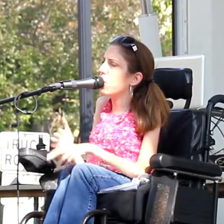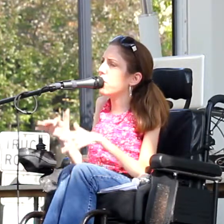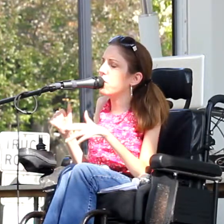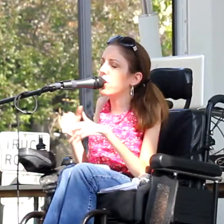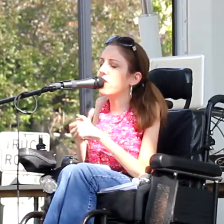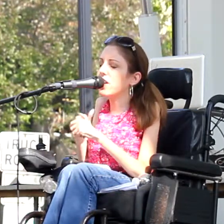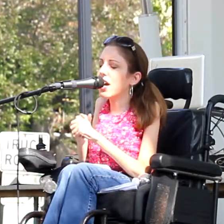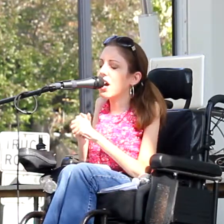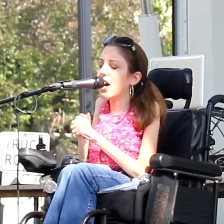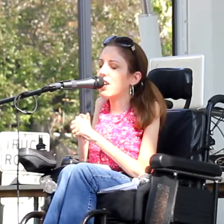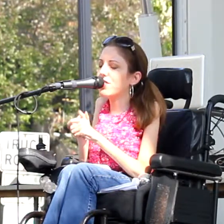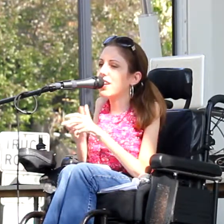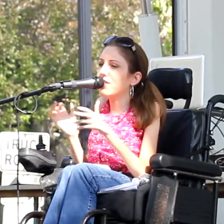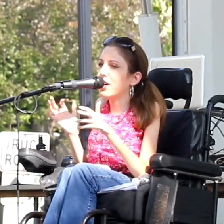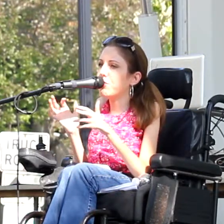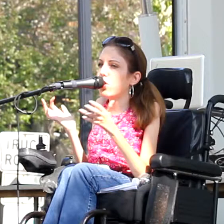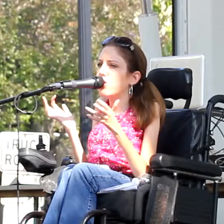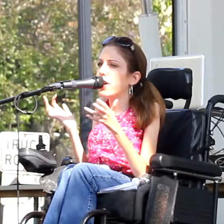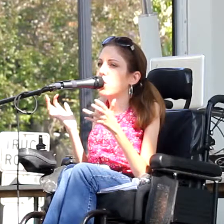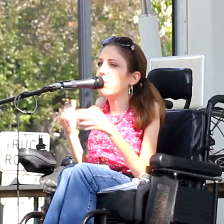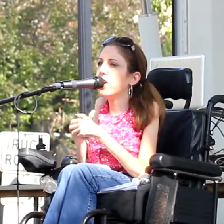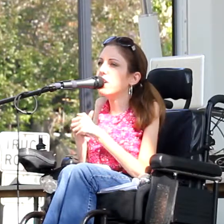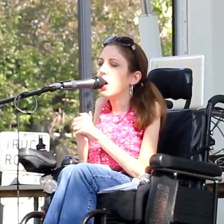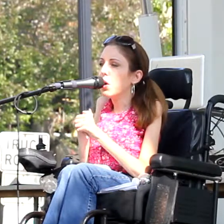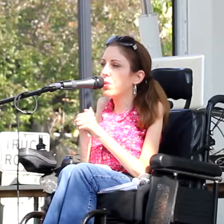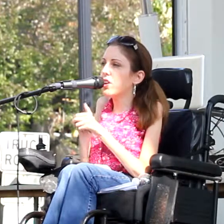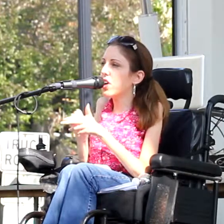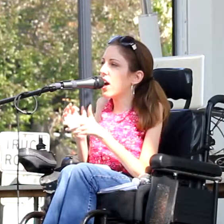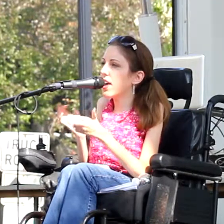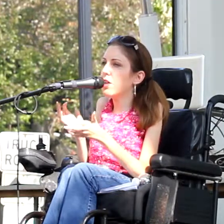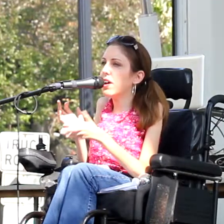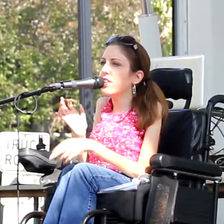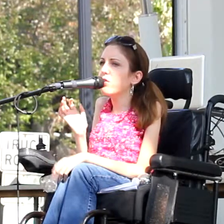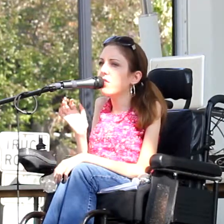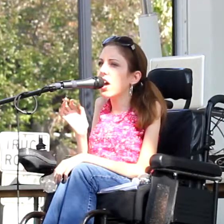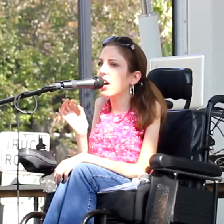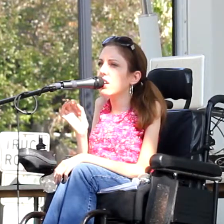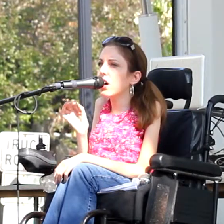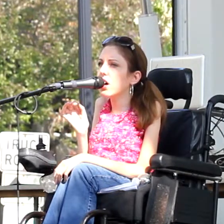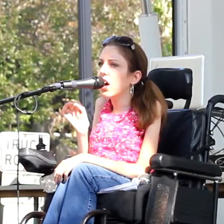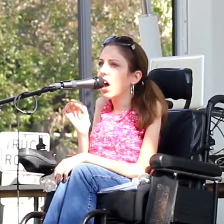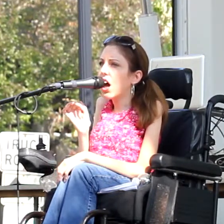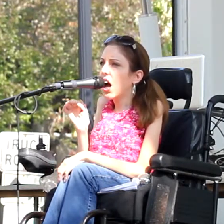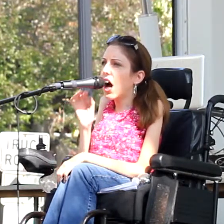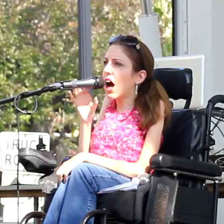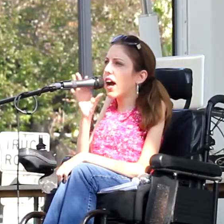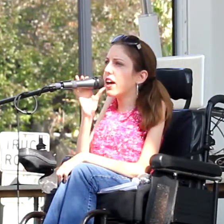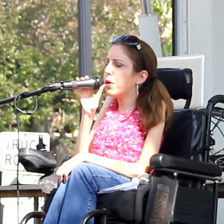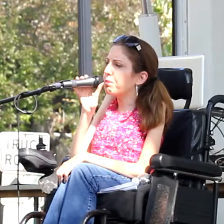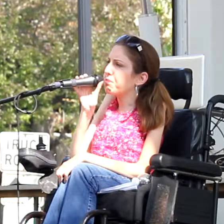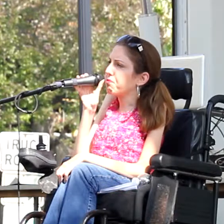Anyway, so I started dating, and I decided to sign up for a dating website because I hate myself. And